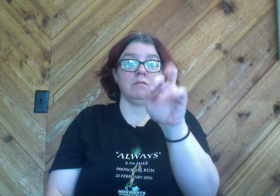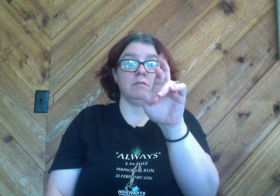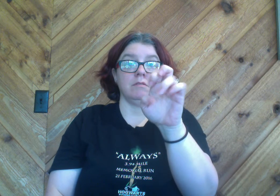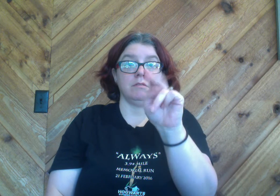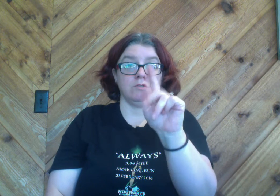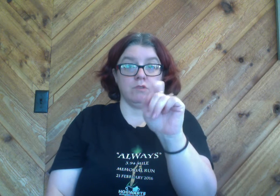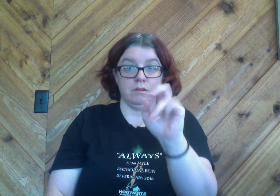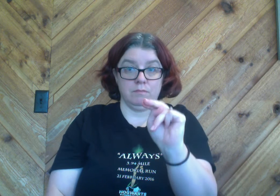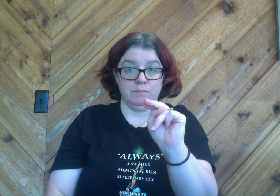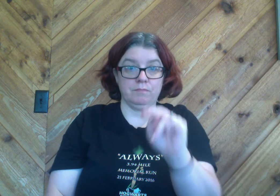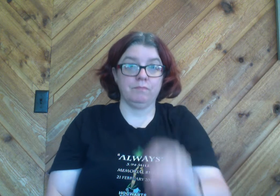Trenton.